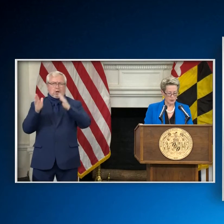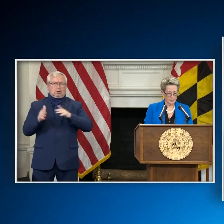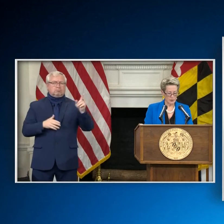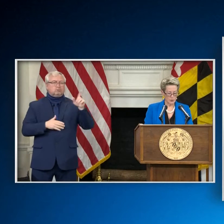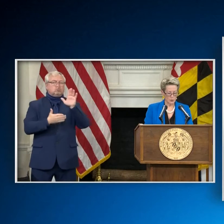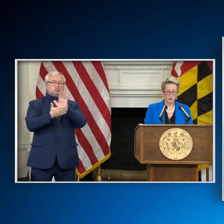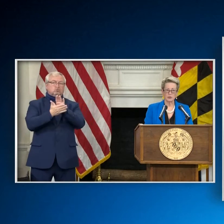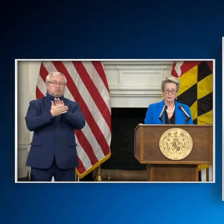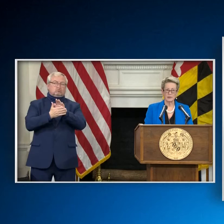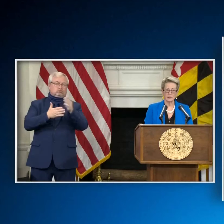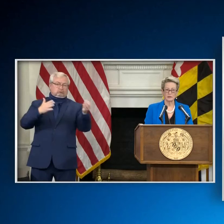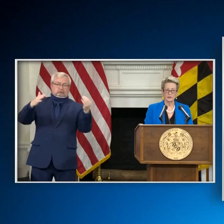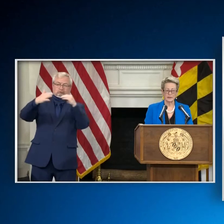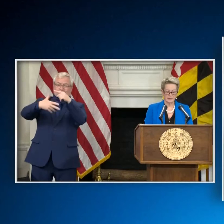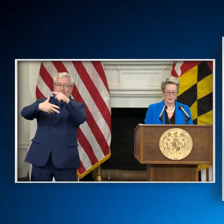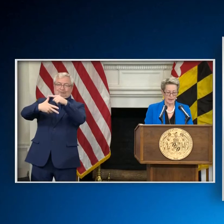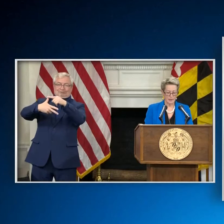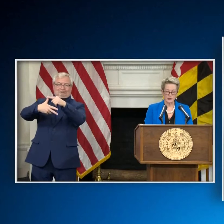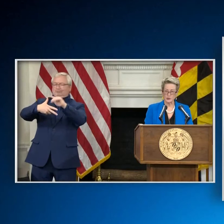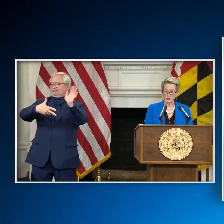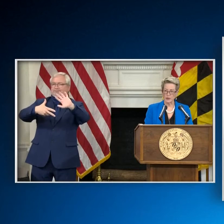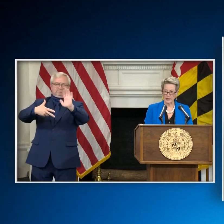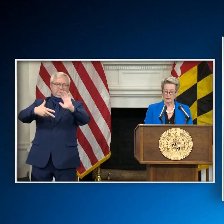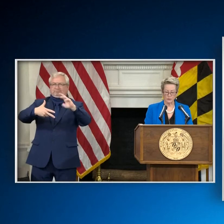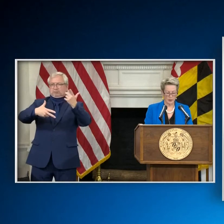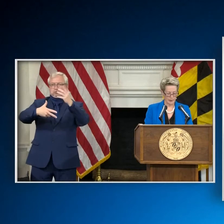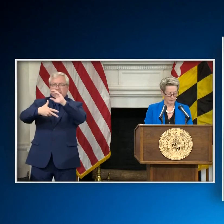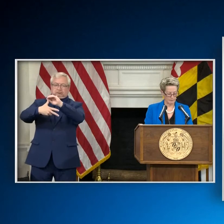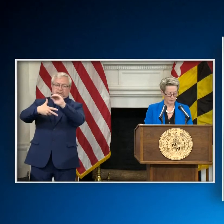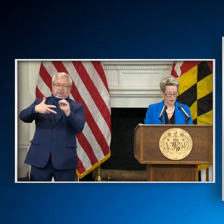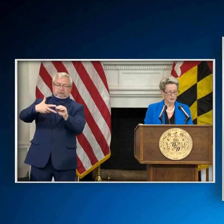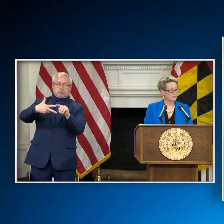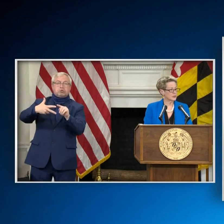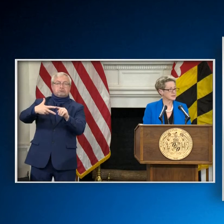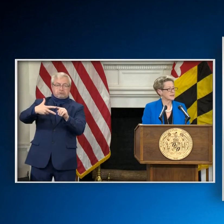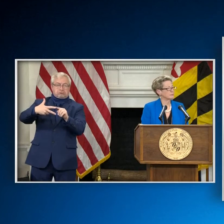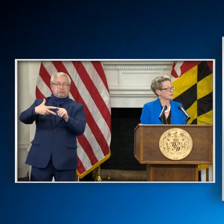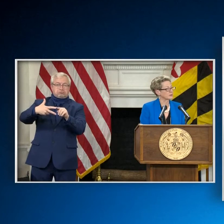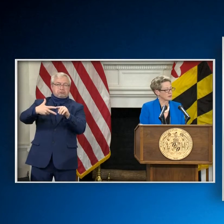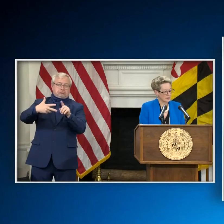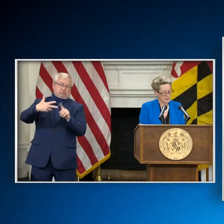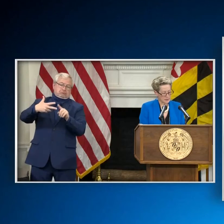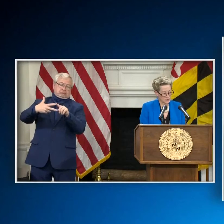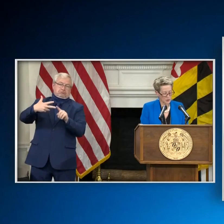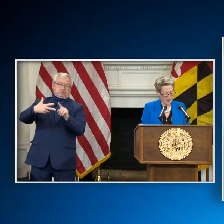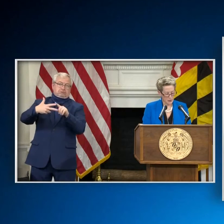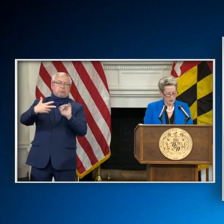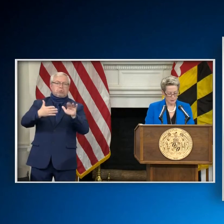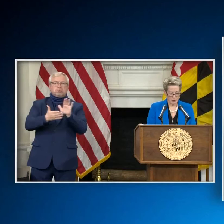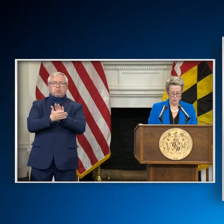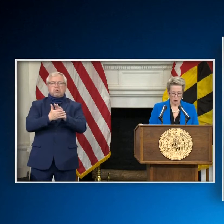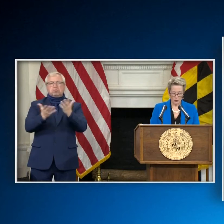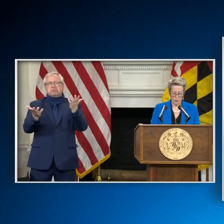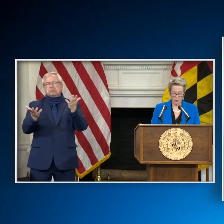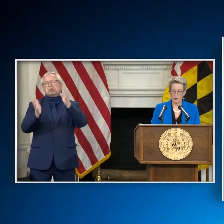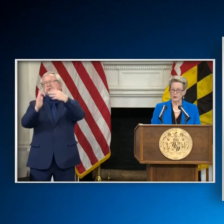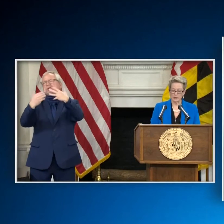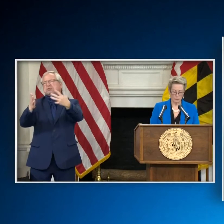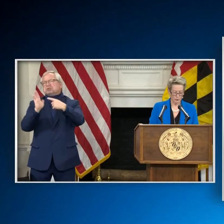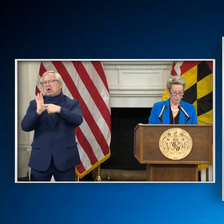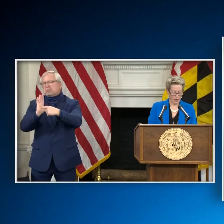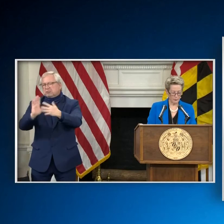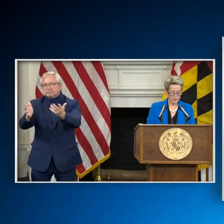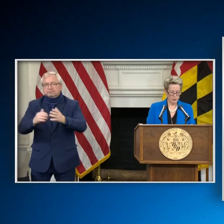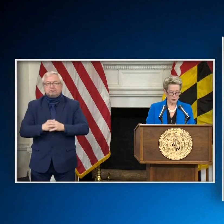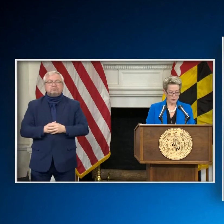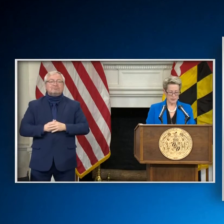of returning to school could be included in Stage 2 and 3. For example, Some strategies for small group learning